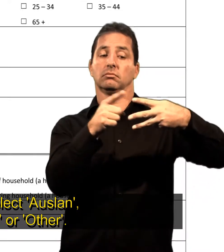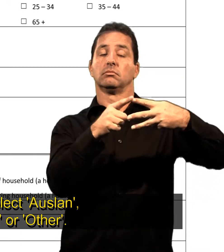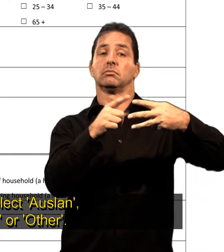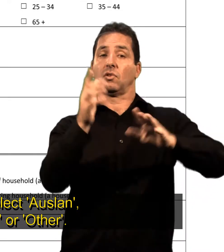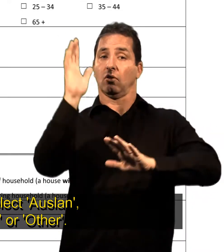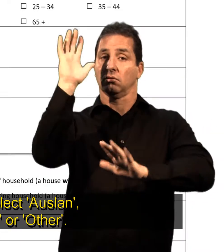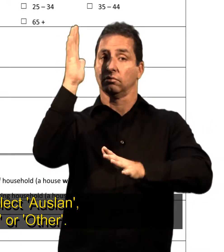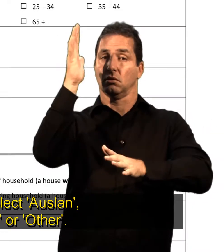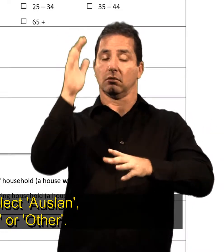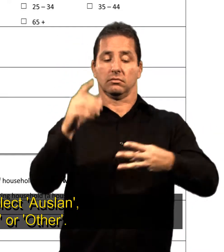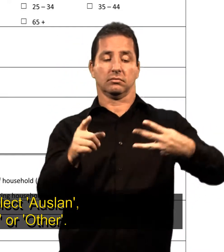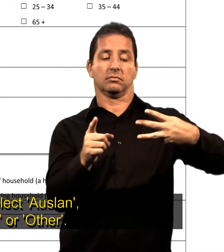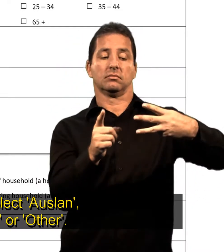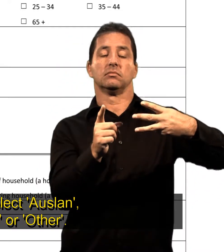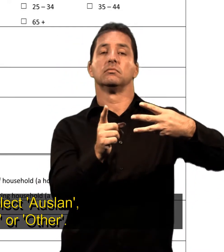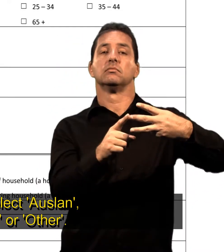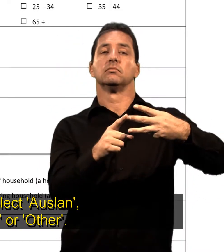Please select Auslan,